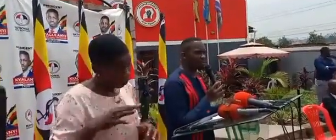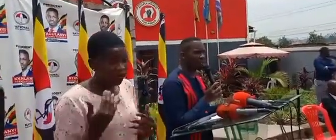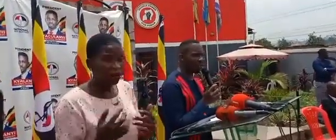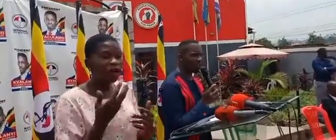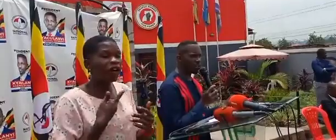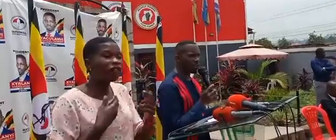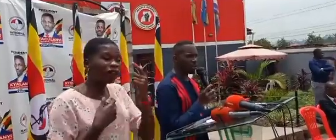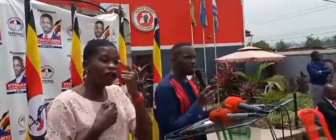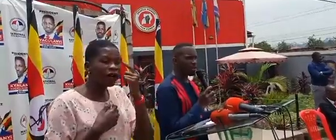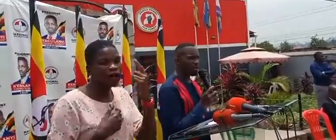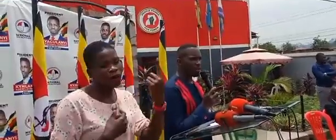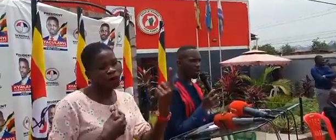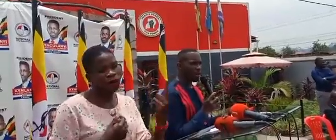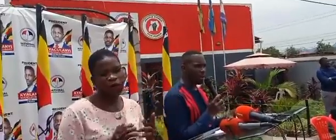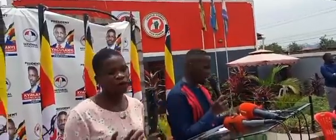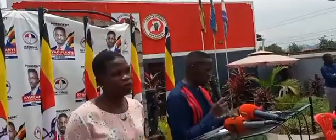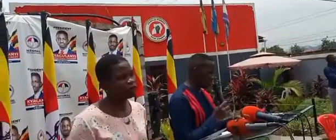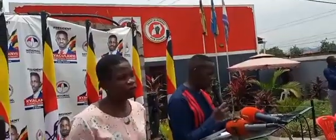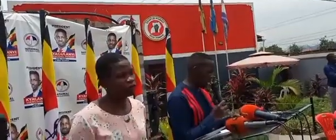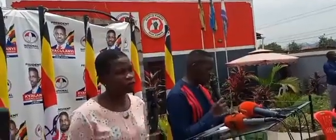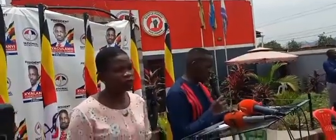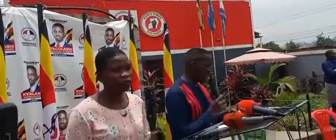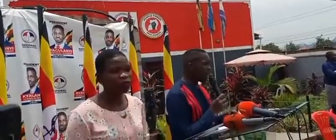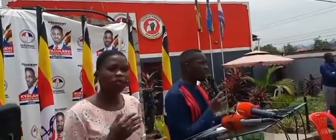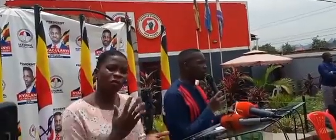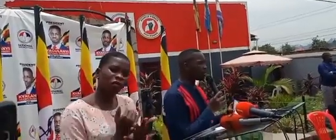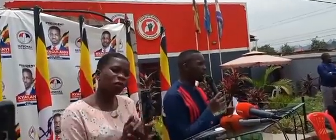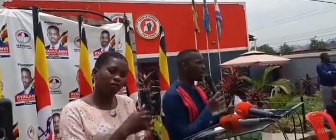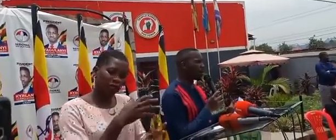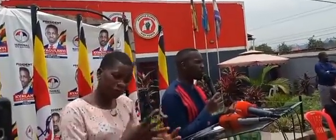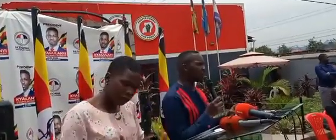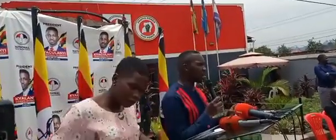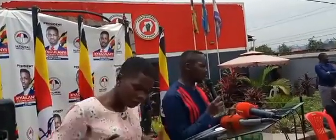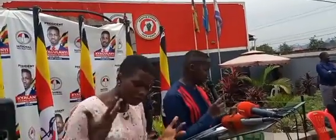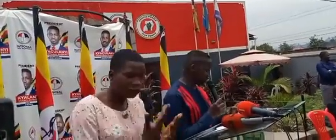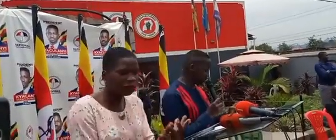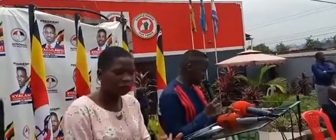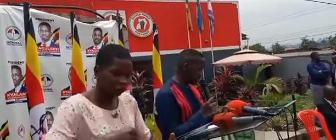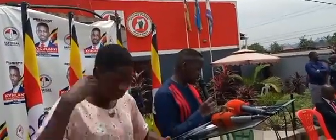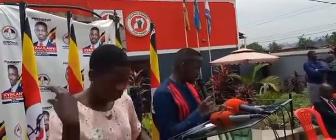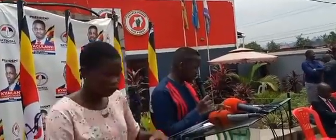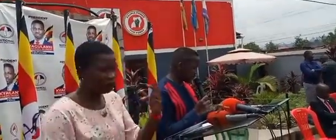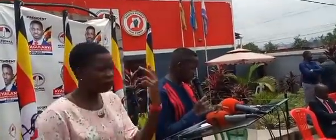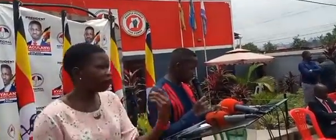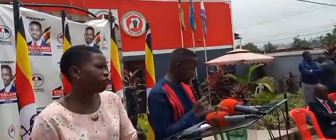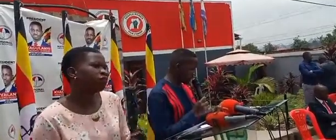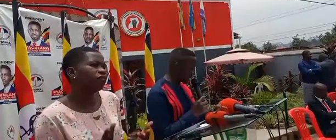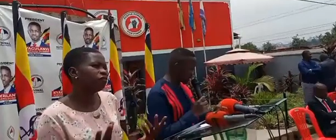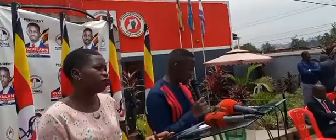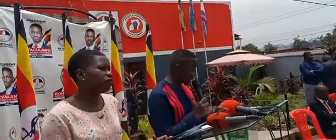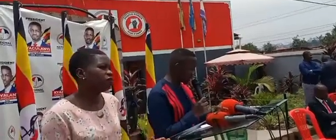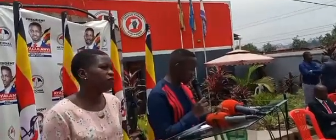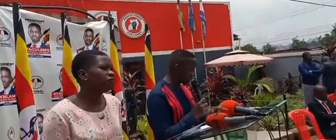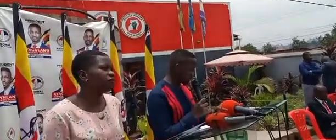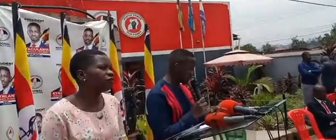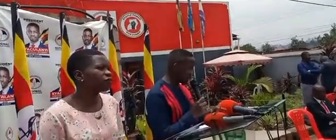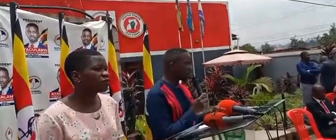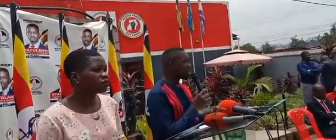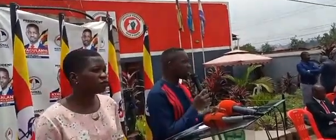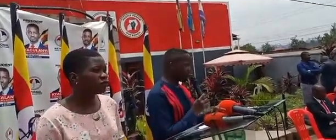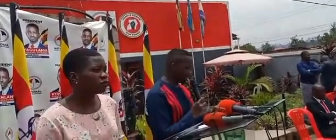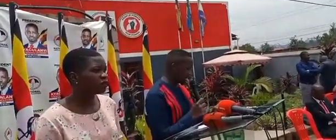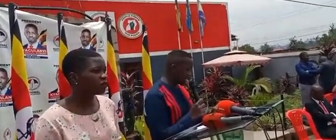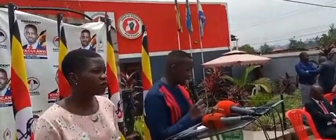aine eriiso limu ku lwabo abamuisa obubi abatujju abali mu uniform yaffe yamagye ne